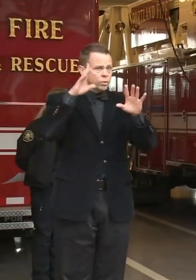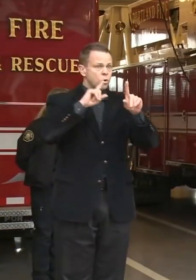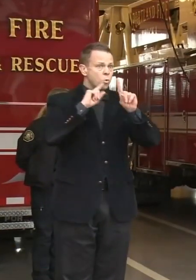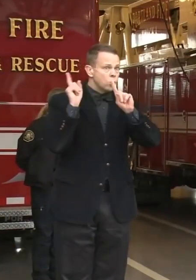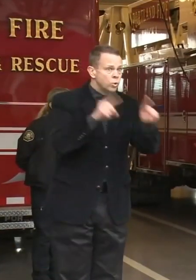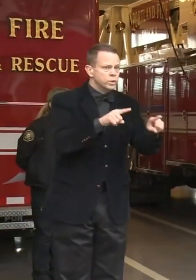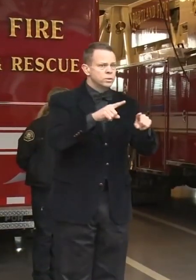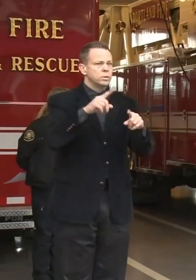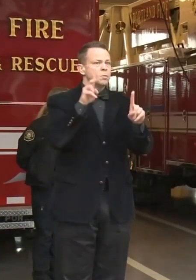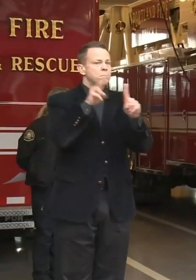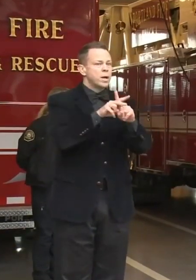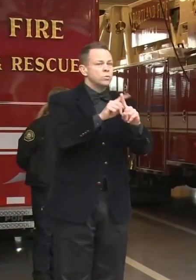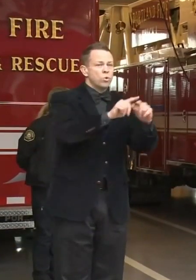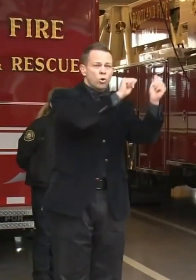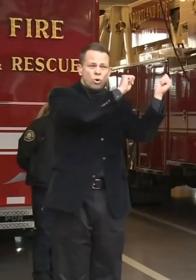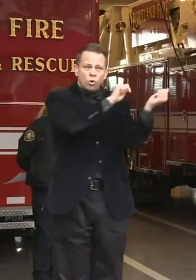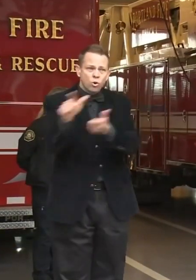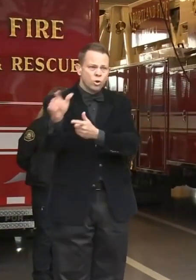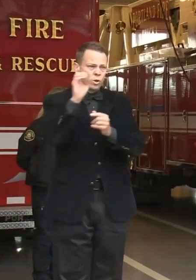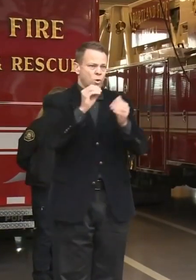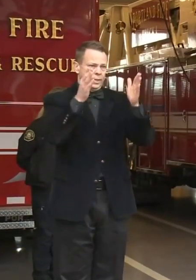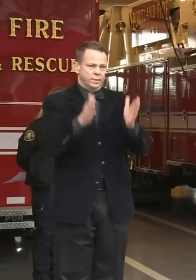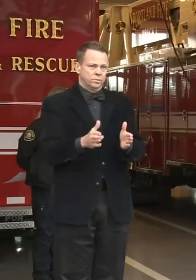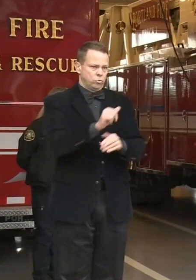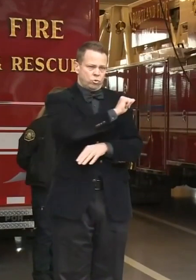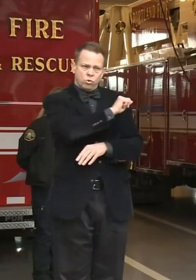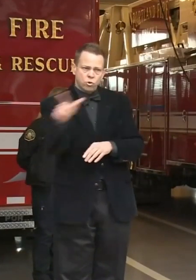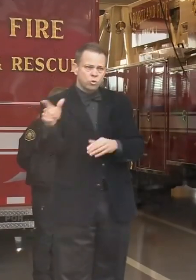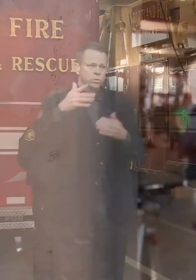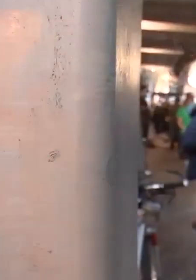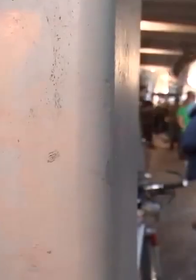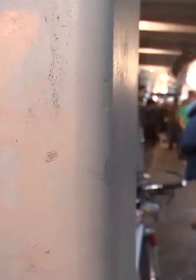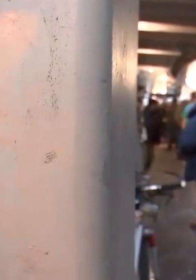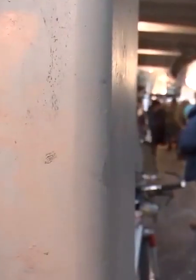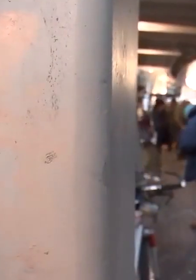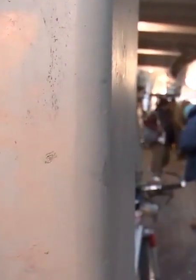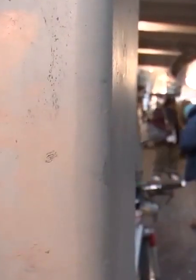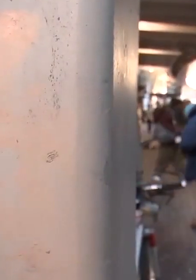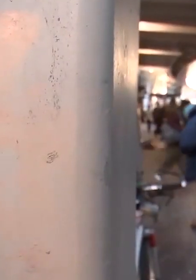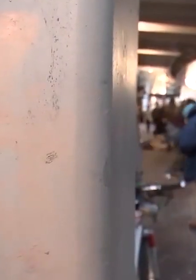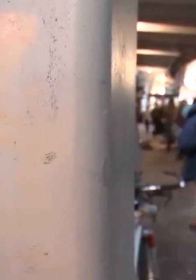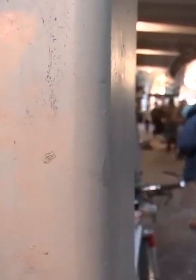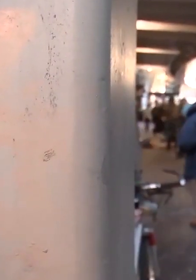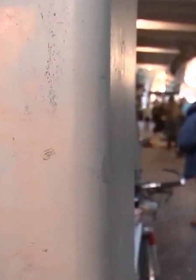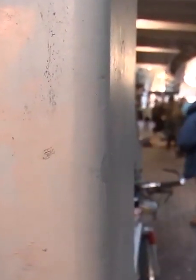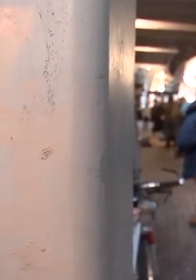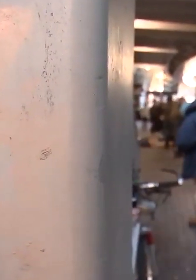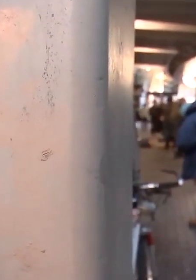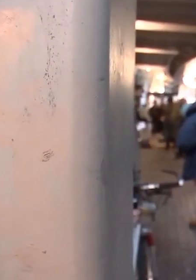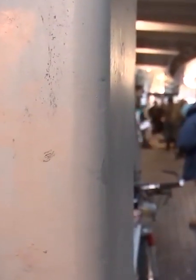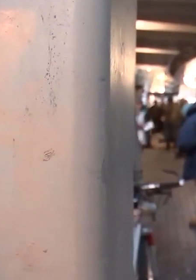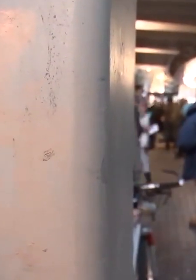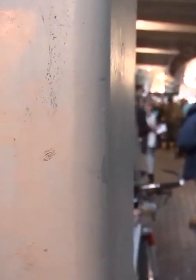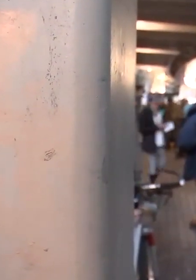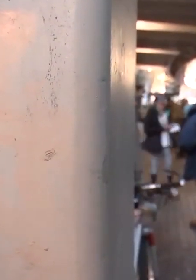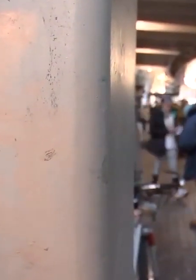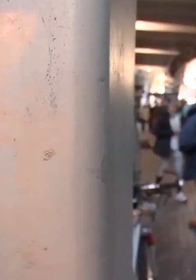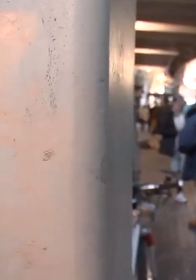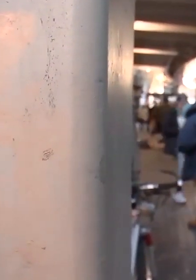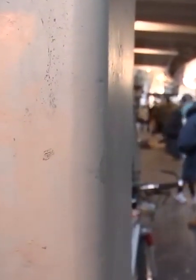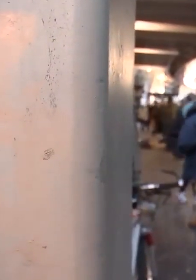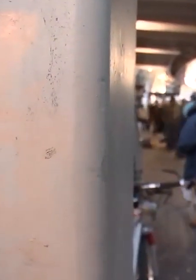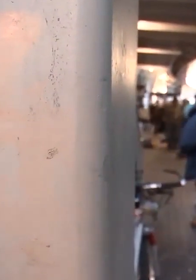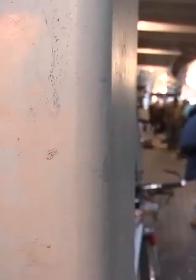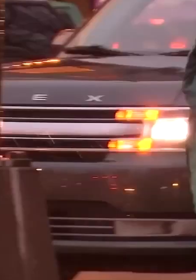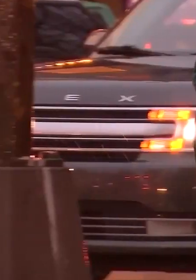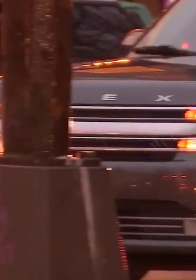Oregonians. Mayor Ted Wheeler strong with his words Tuesday morning during a city press conference, saying the new executive order from